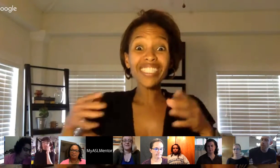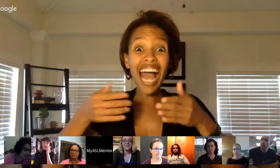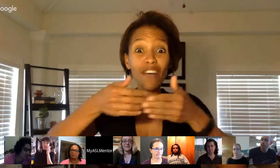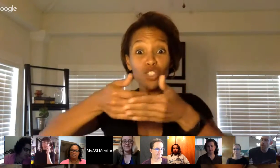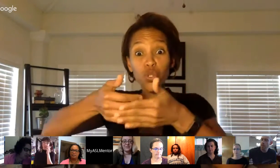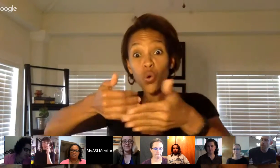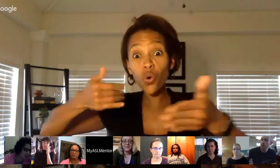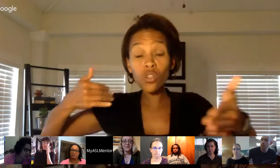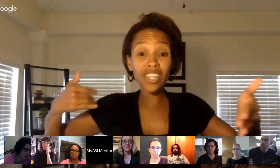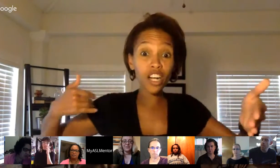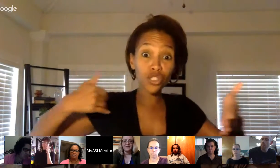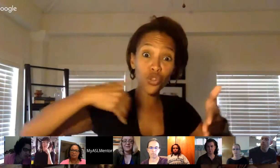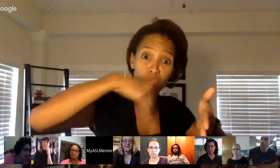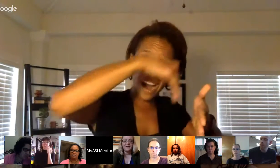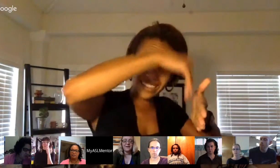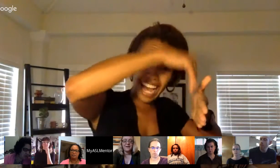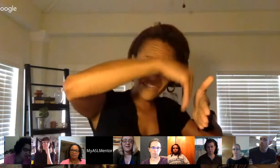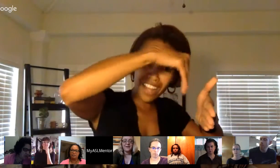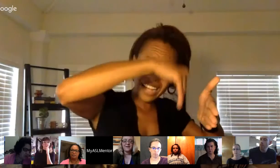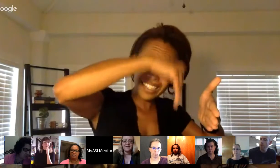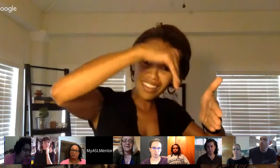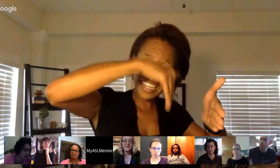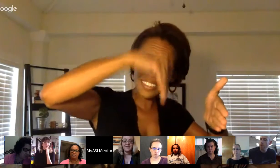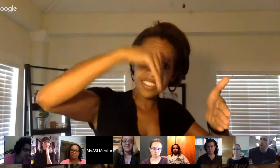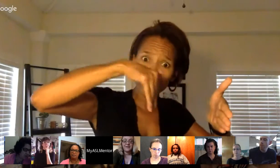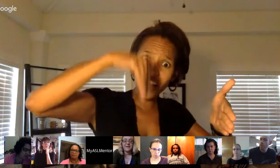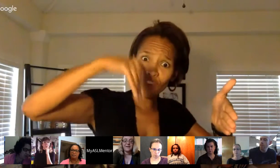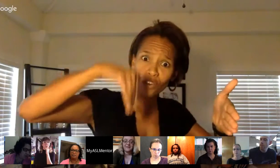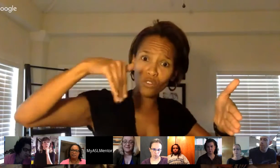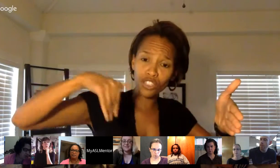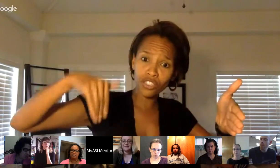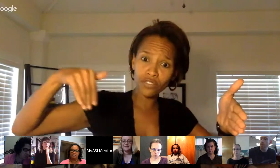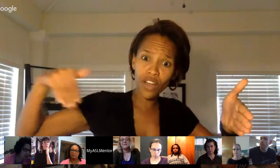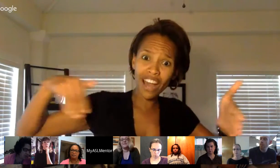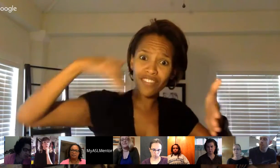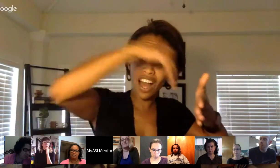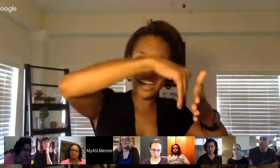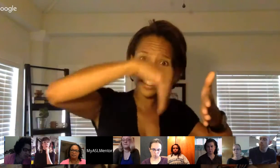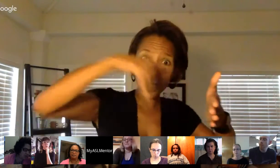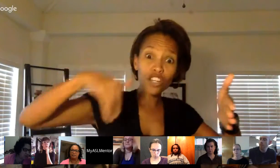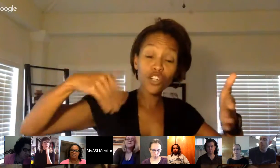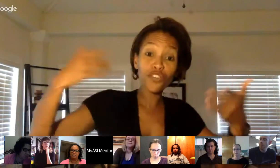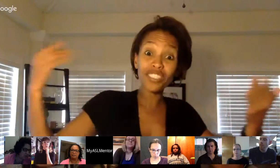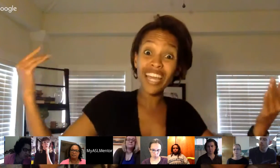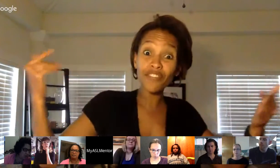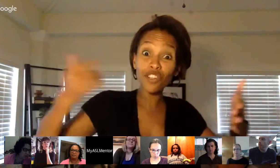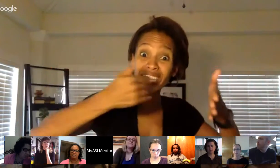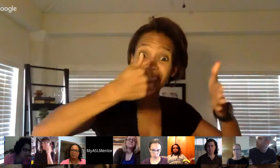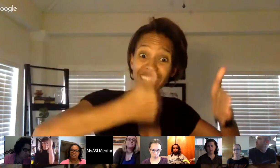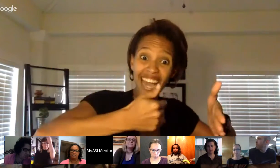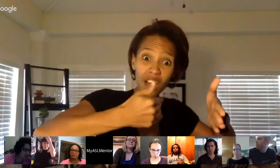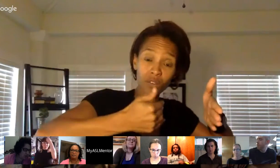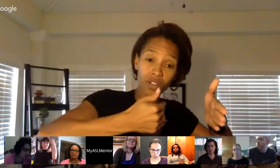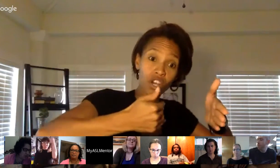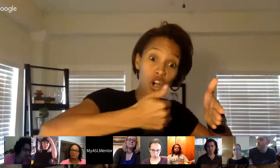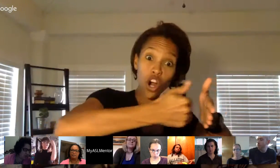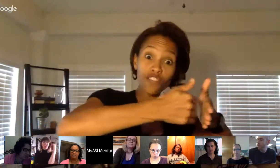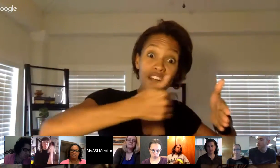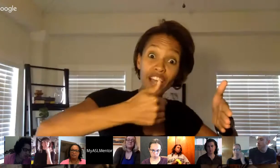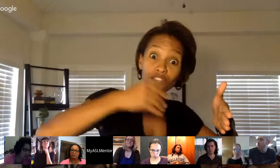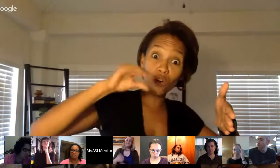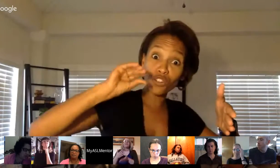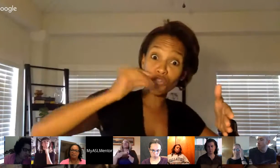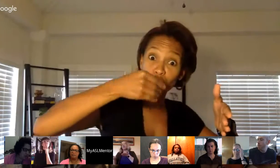It's great to have tools in our toolbox, have lots of things in the file folder, have lots. So for take for granted now,